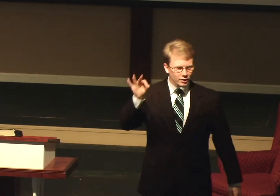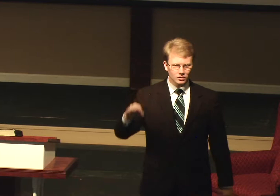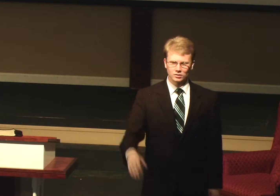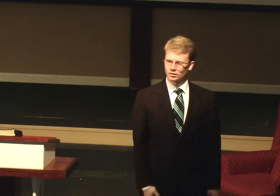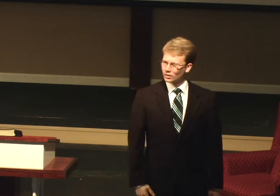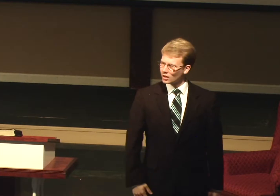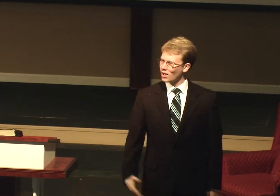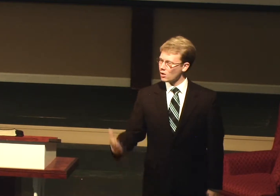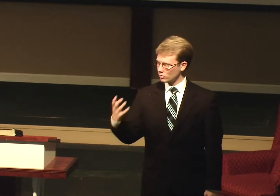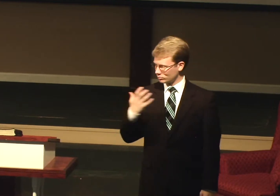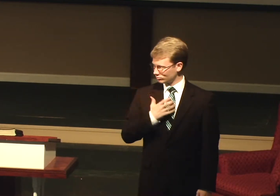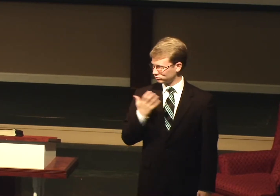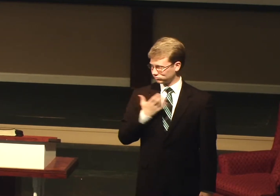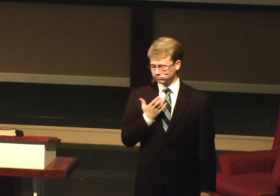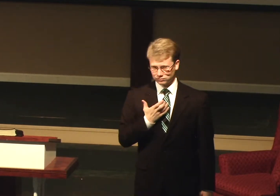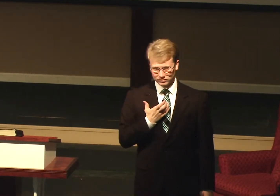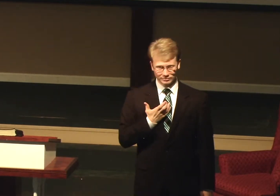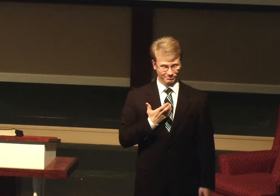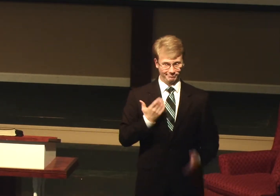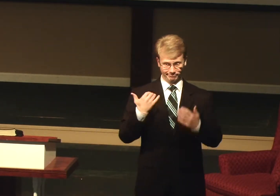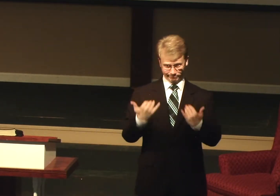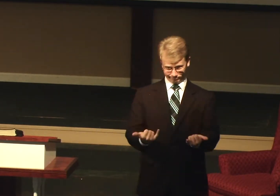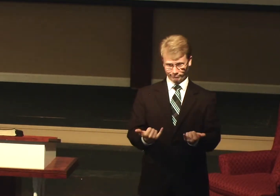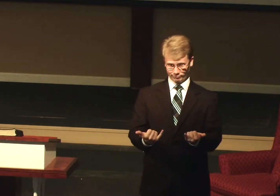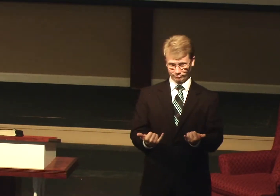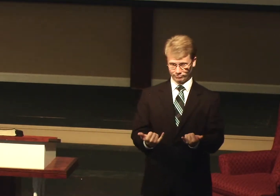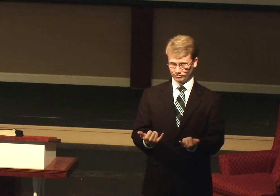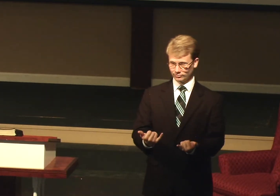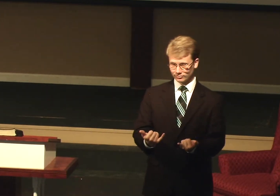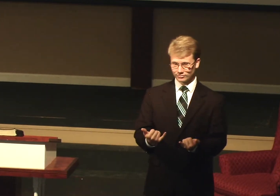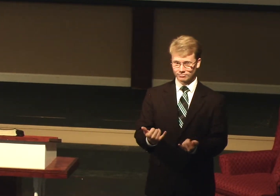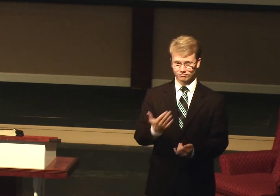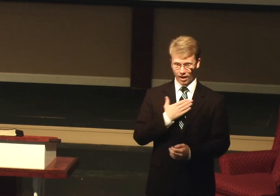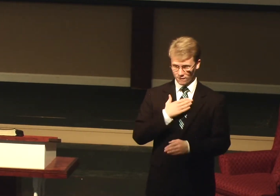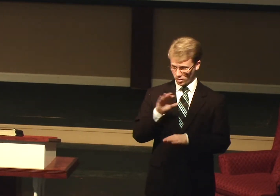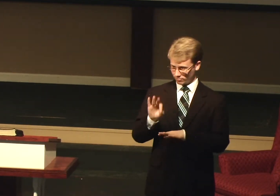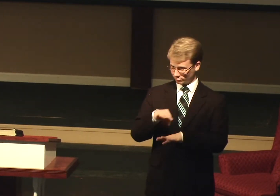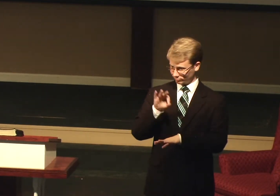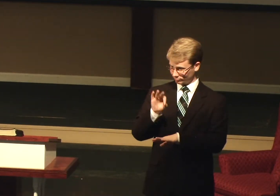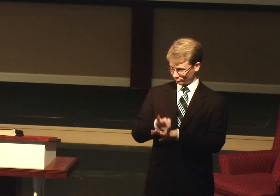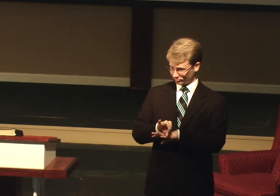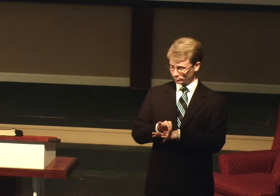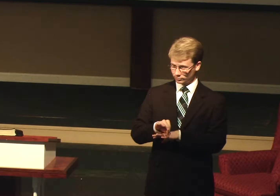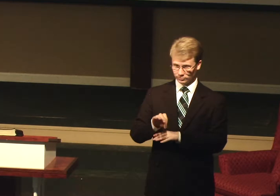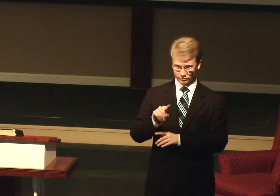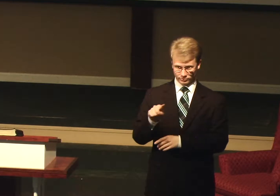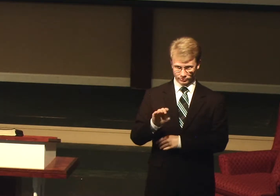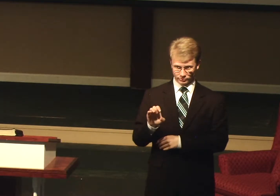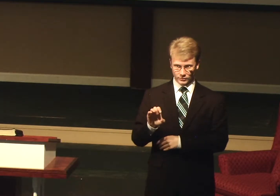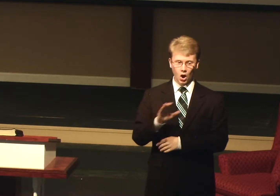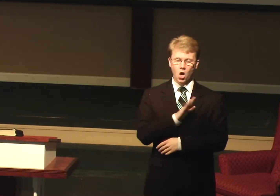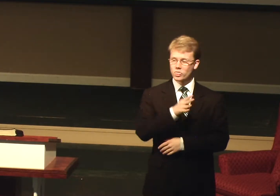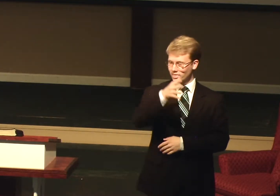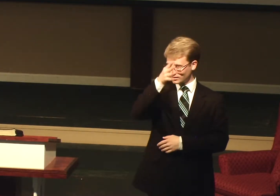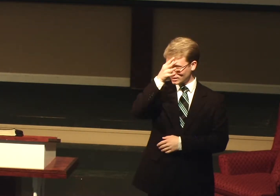became witnesses to the gospel of Christ. And so now today, my fiance,